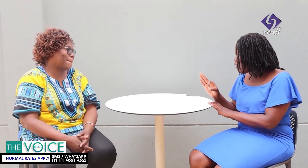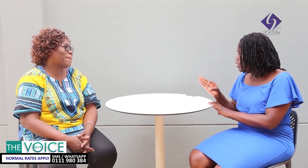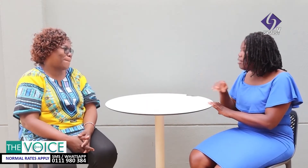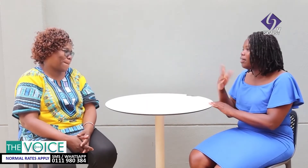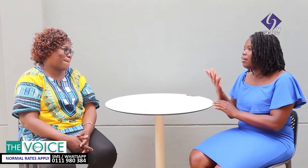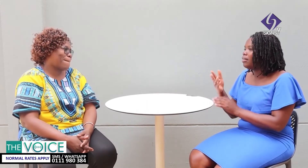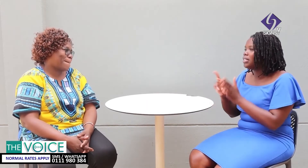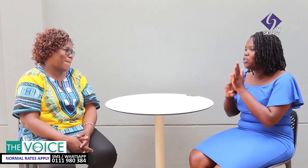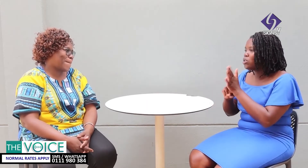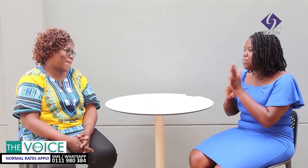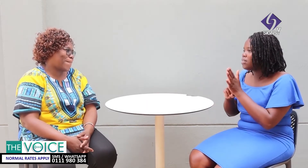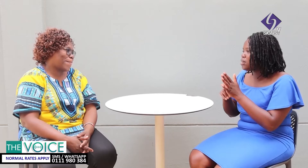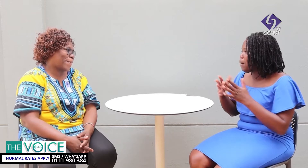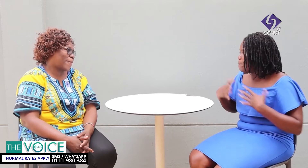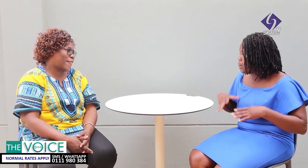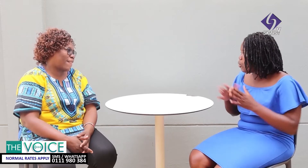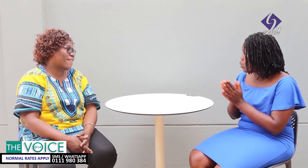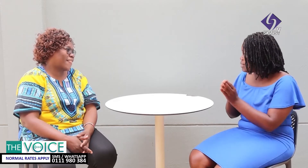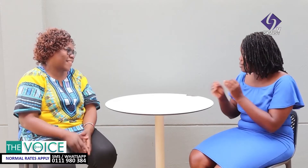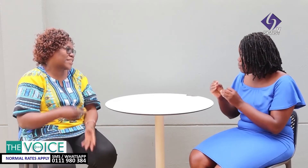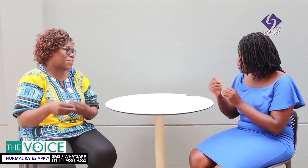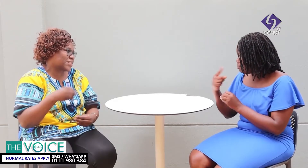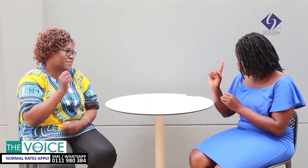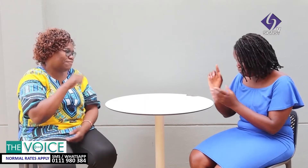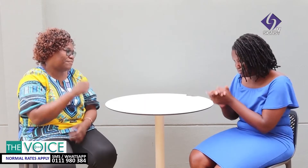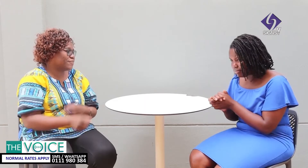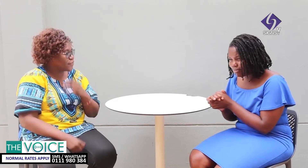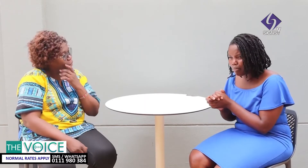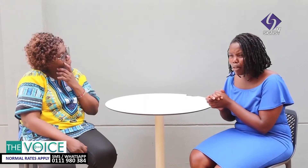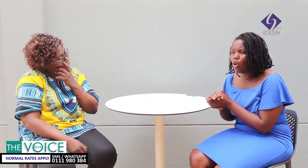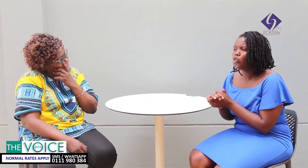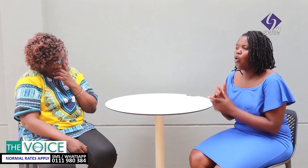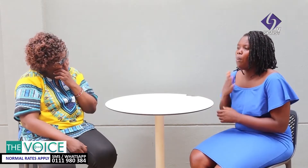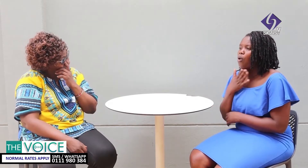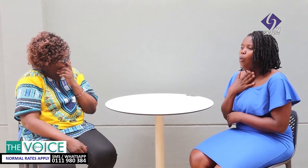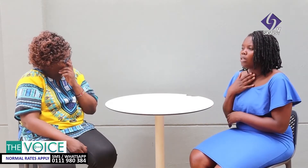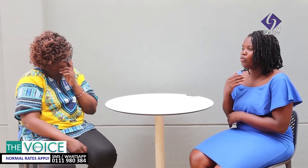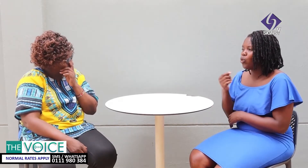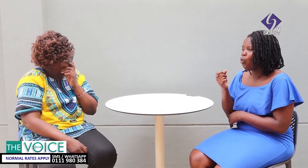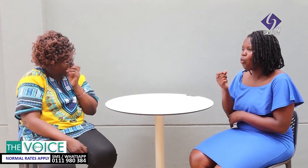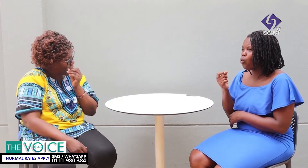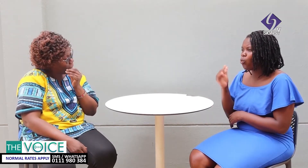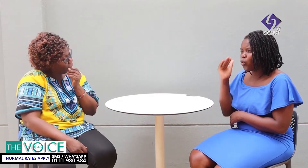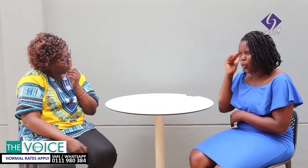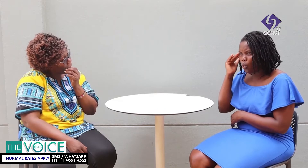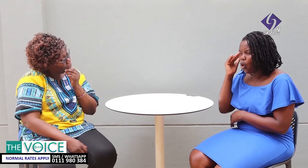you've just been going from rank to rank to rank. You have a board, you have education, you are